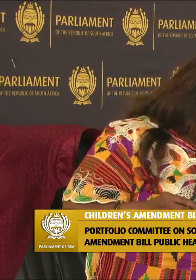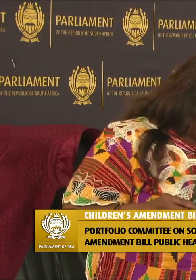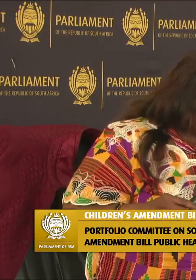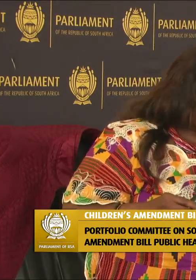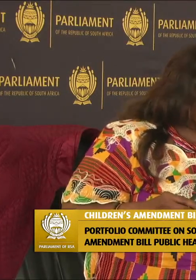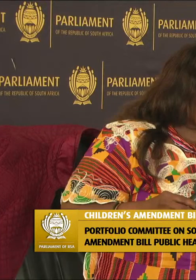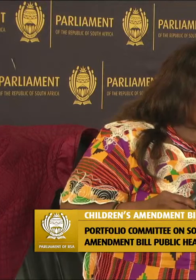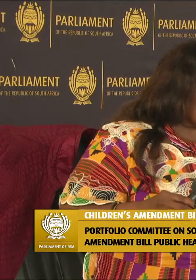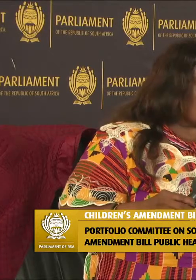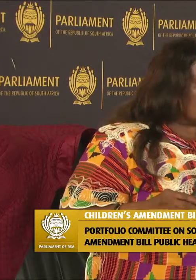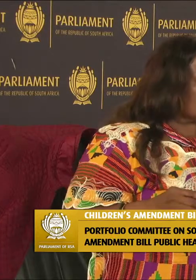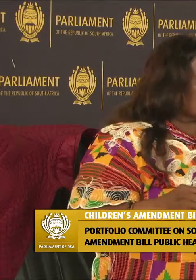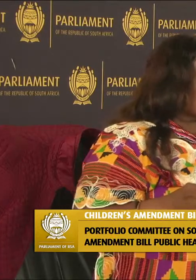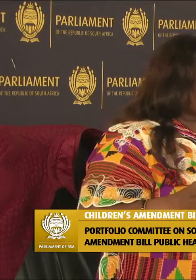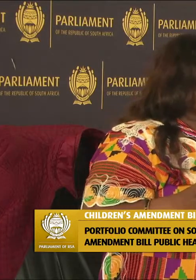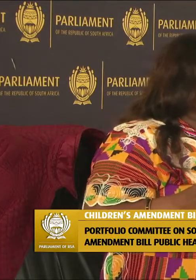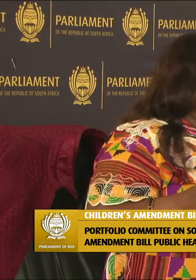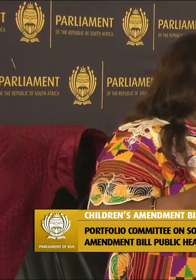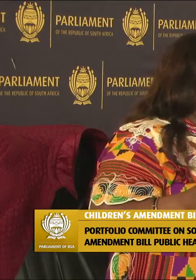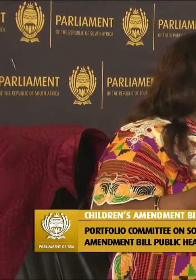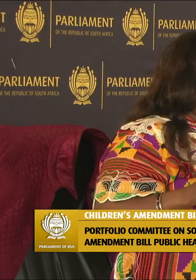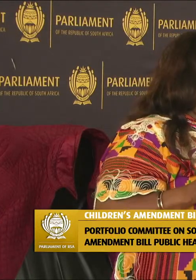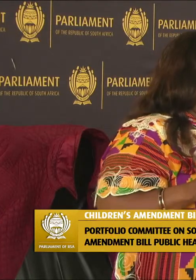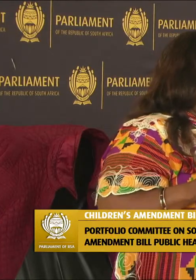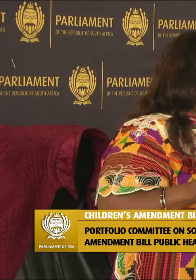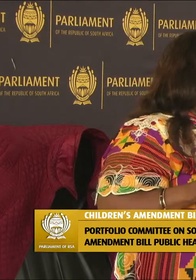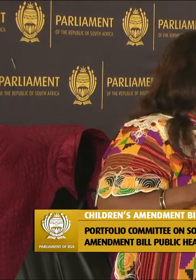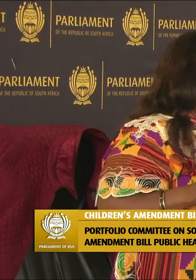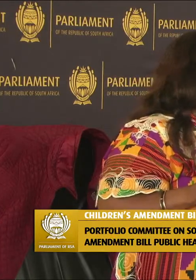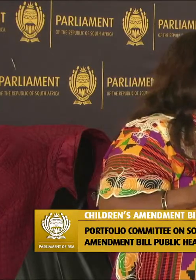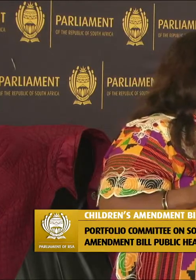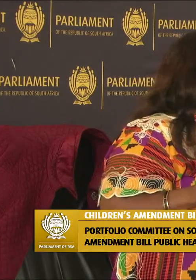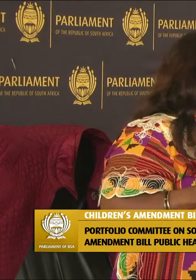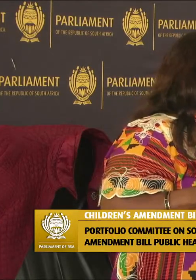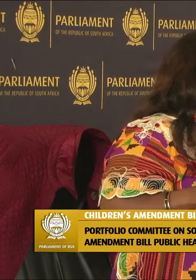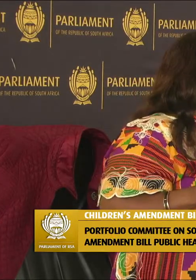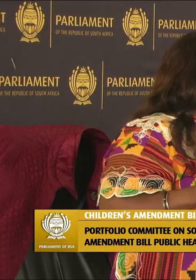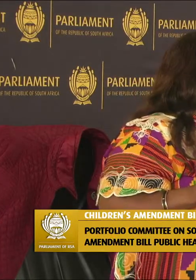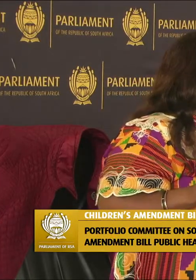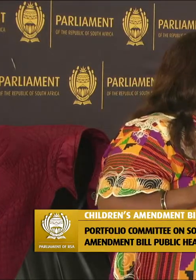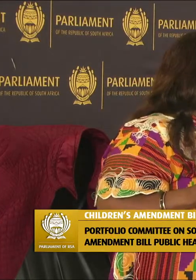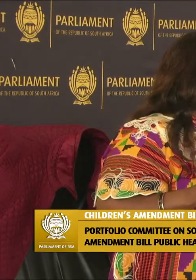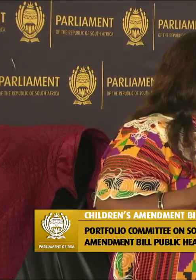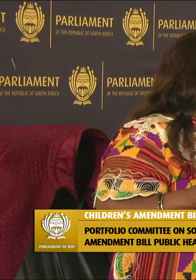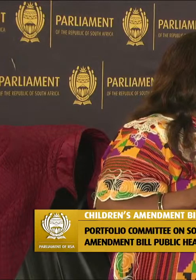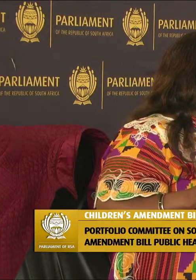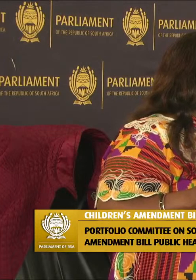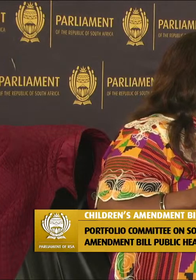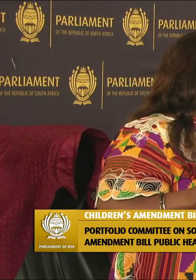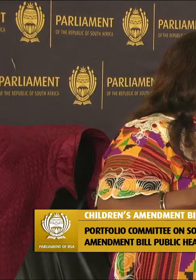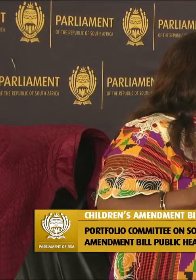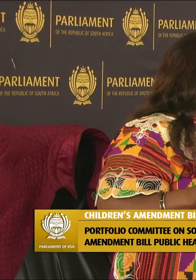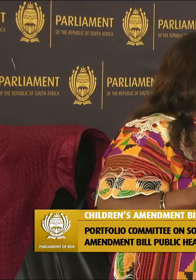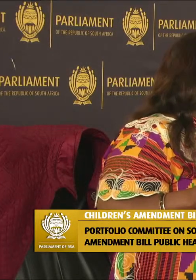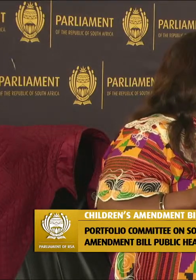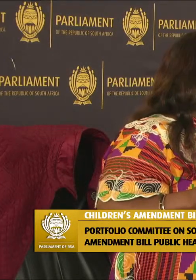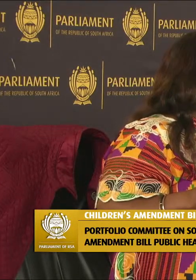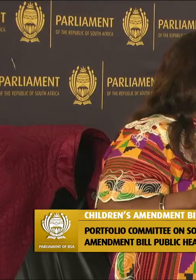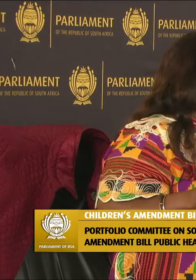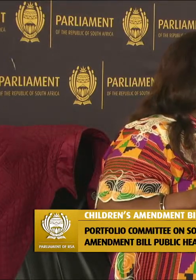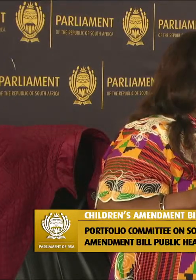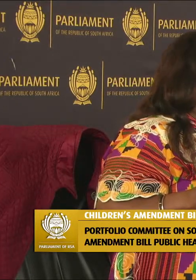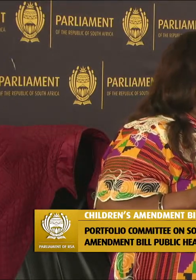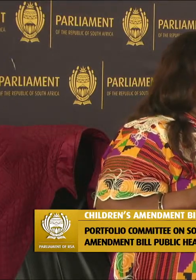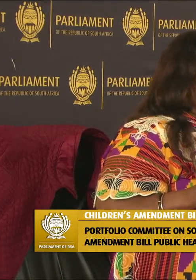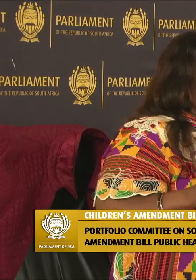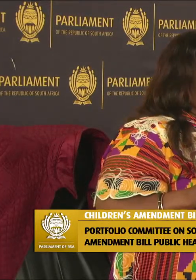the municipality, on matters of if you probably want a site where you can build, have infrastructure in